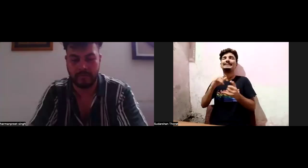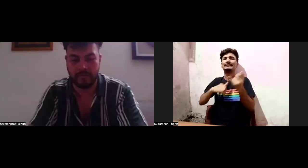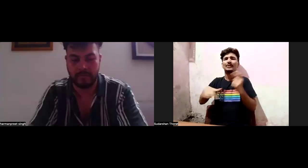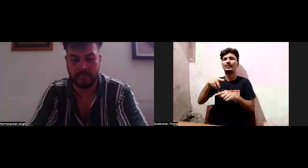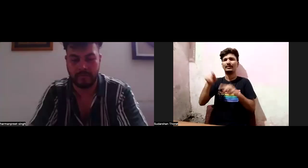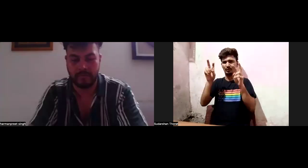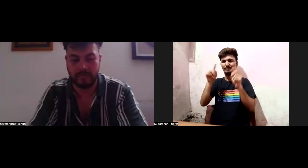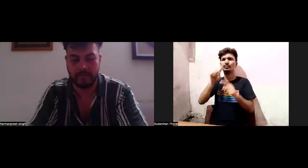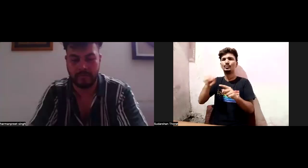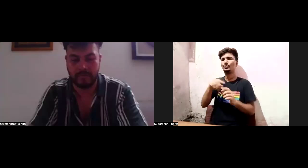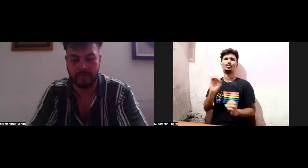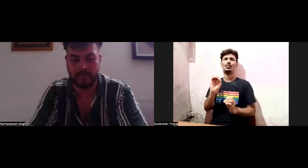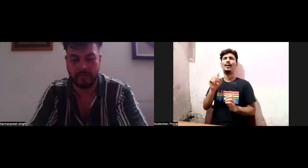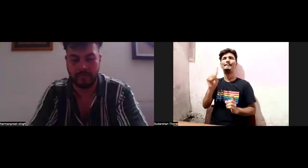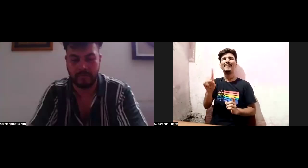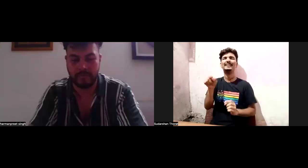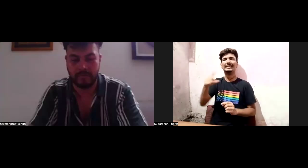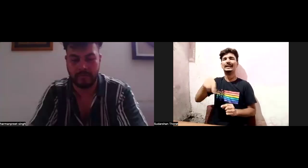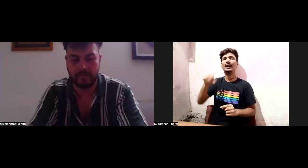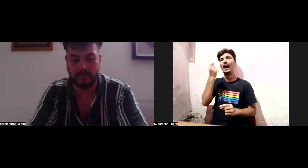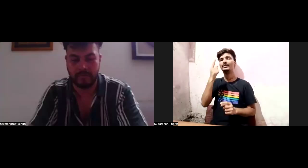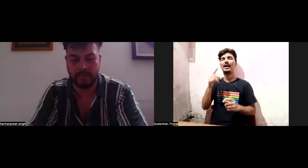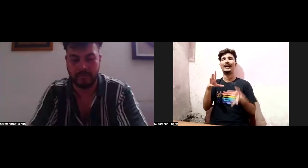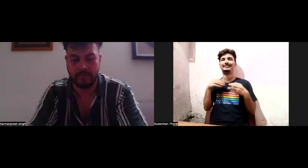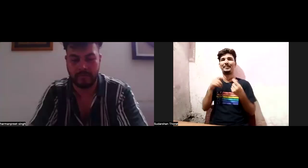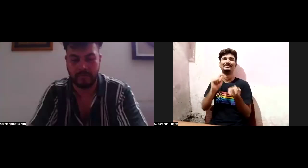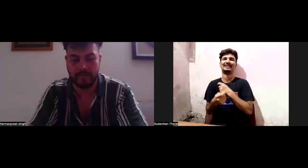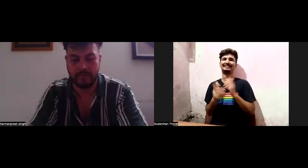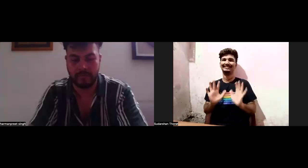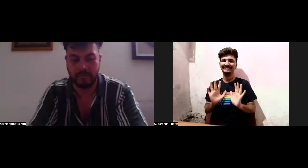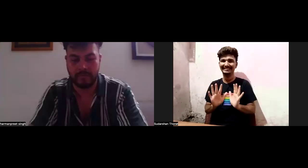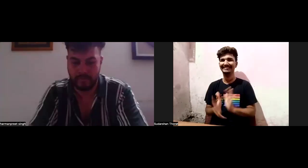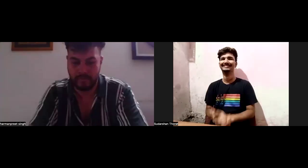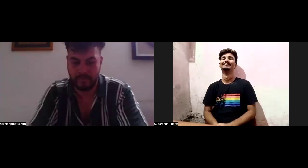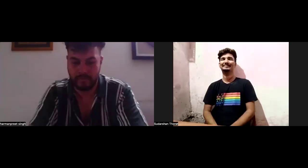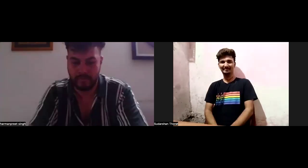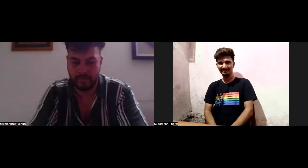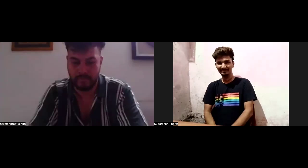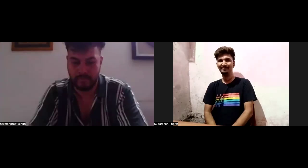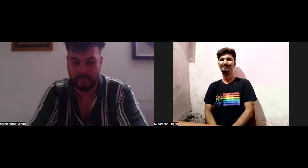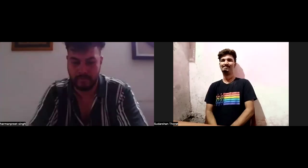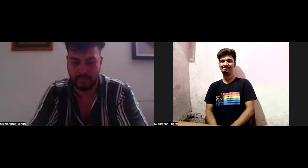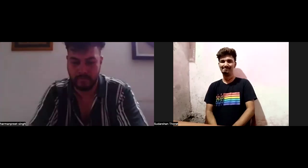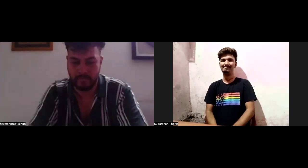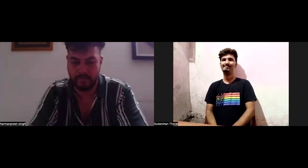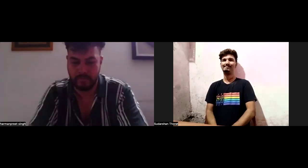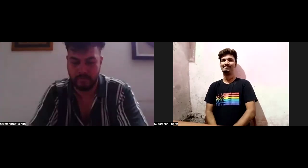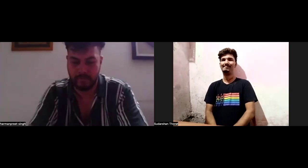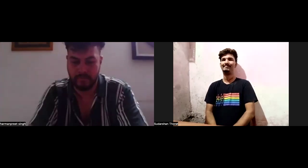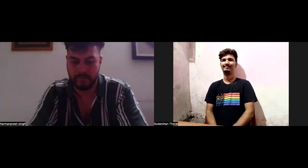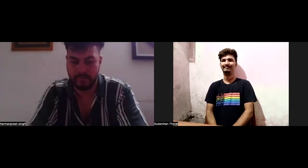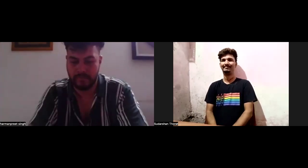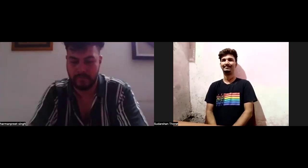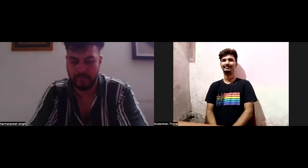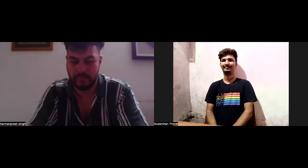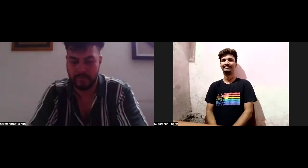way is wrong, but I'm not blaming it. But I'm saying that we need